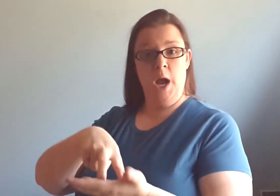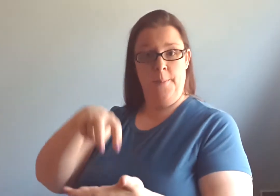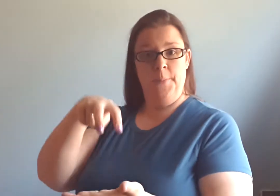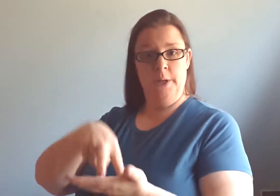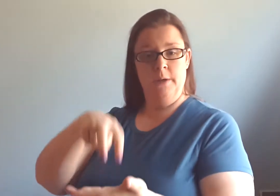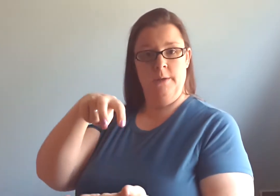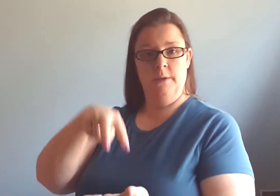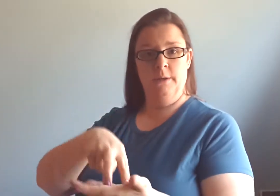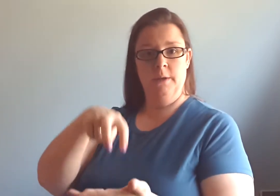jump,